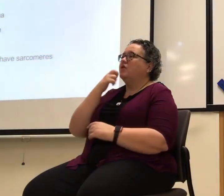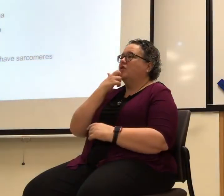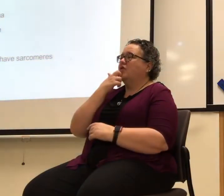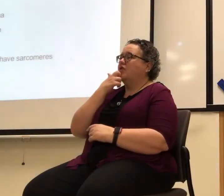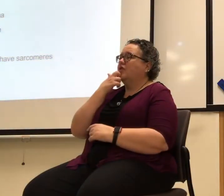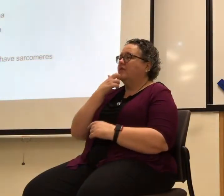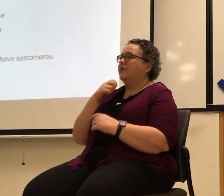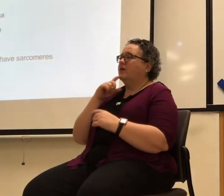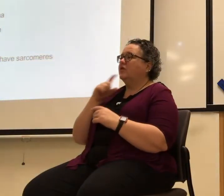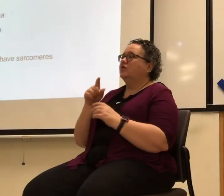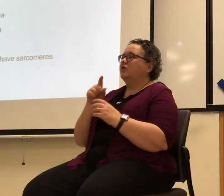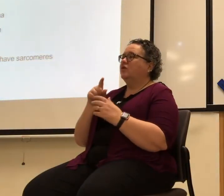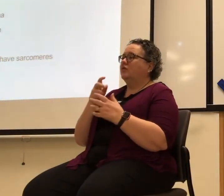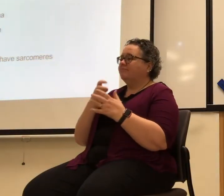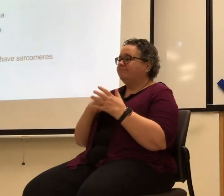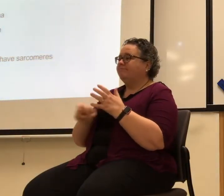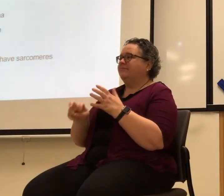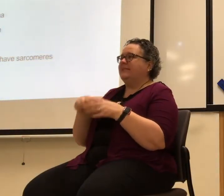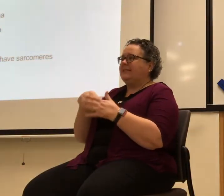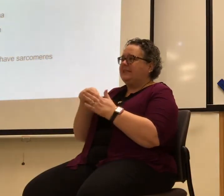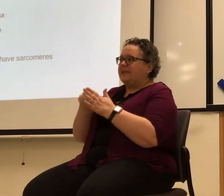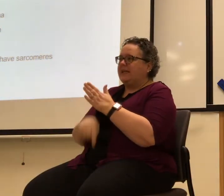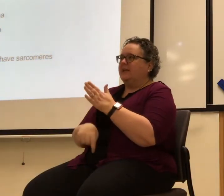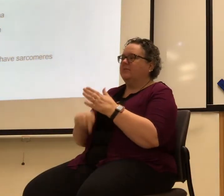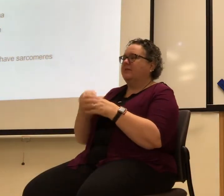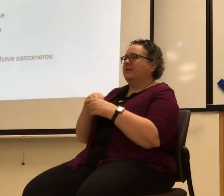into the muscle fiber.